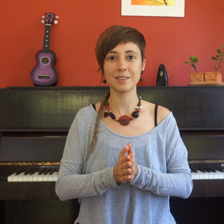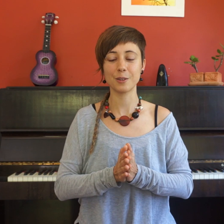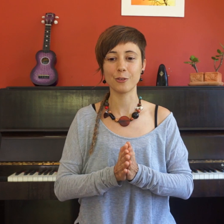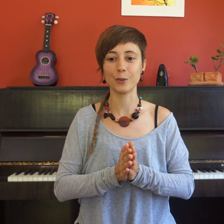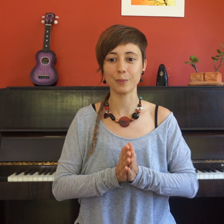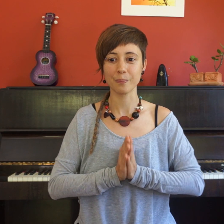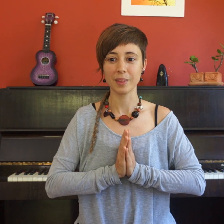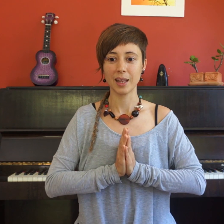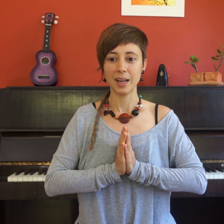necessary for you.